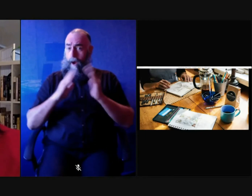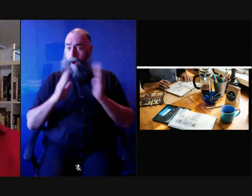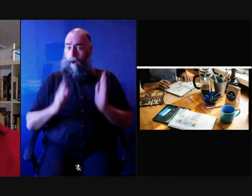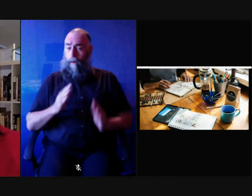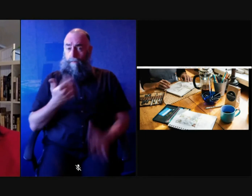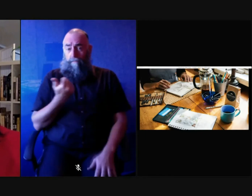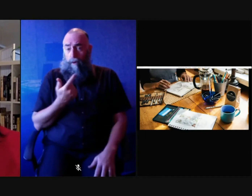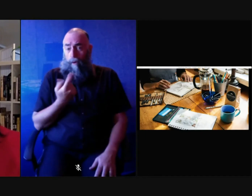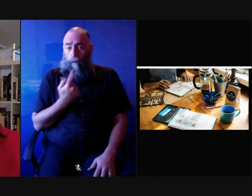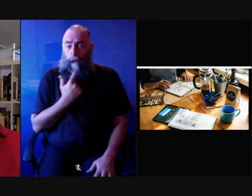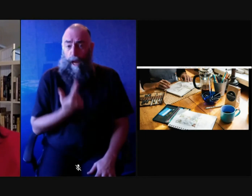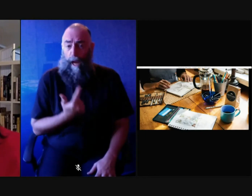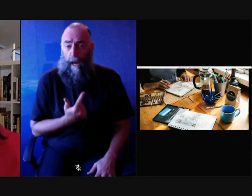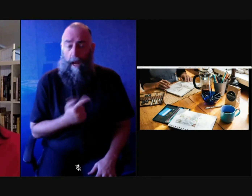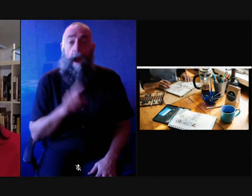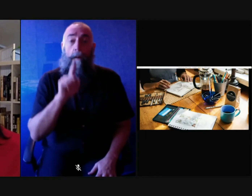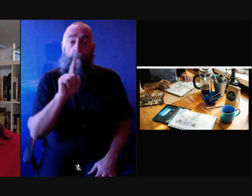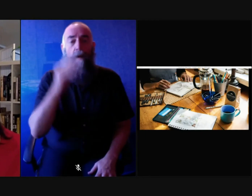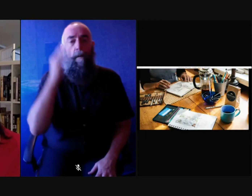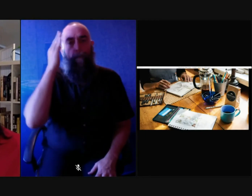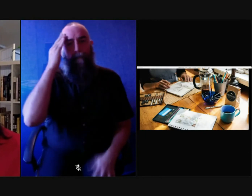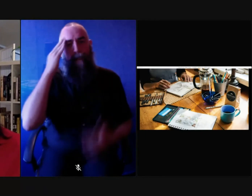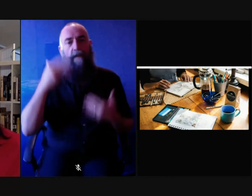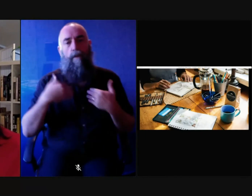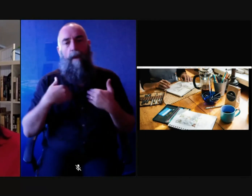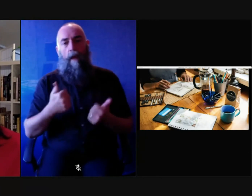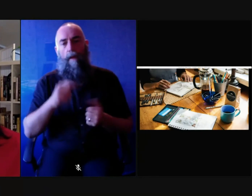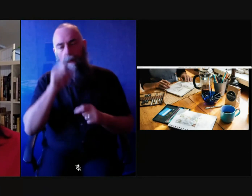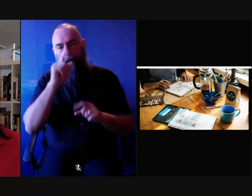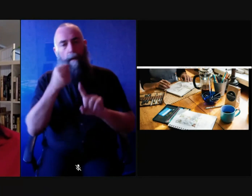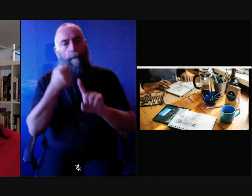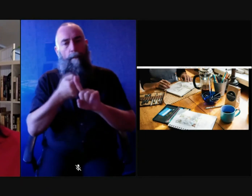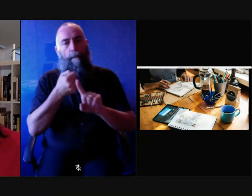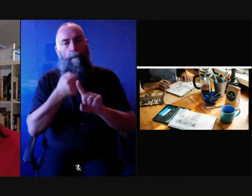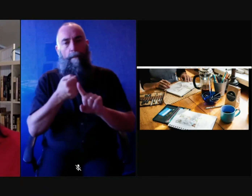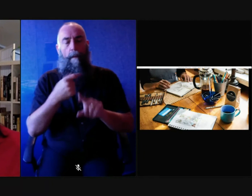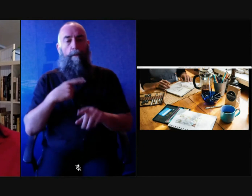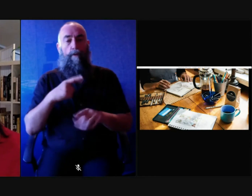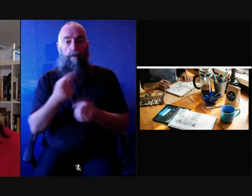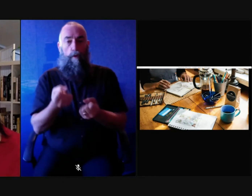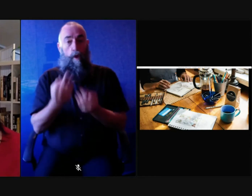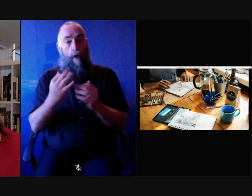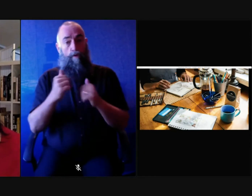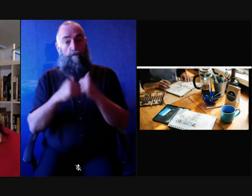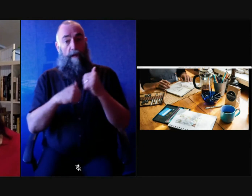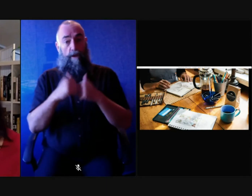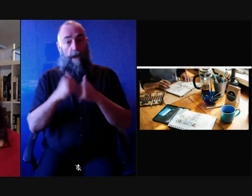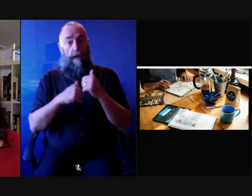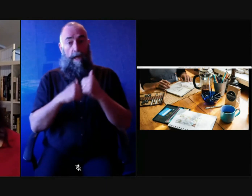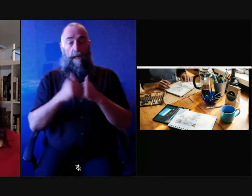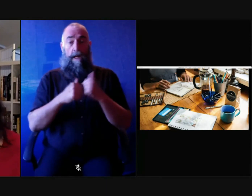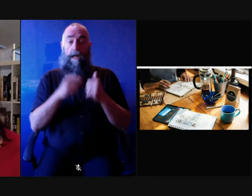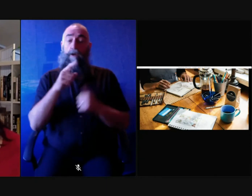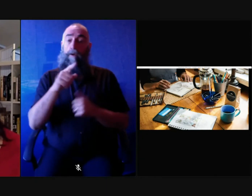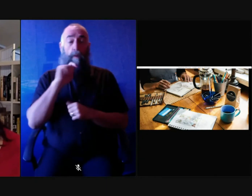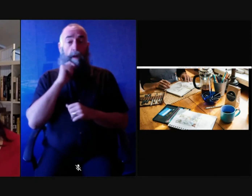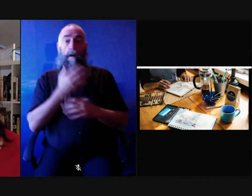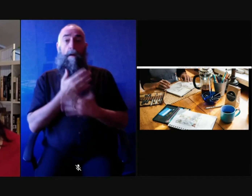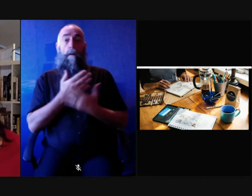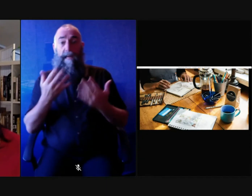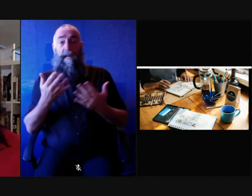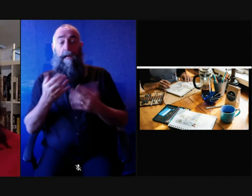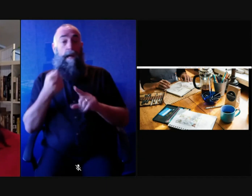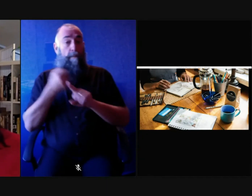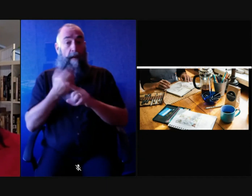potentially impacting on your mental health to exist without a structure. And if it's impacting your mental health, it will be impacting on your creativity